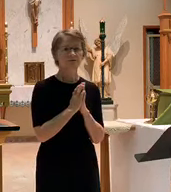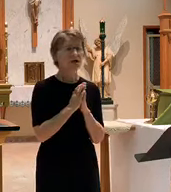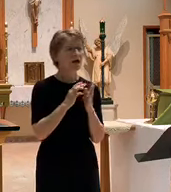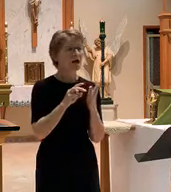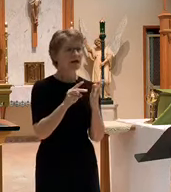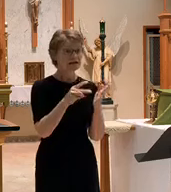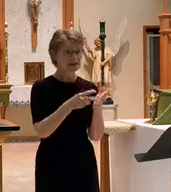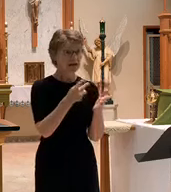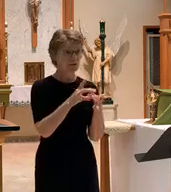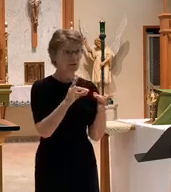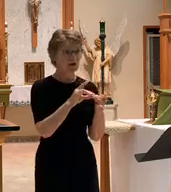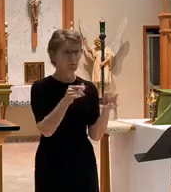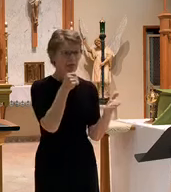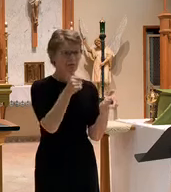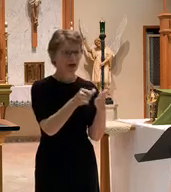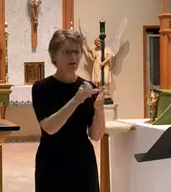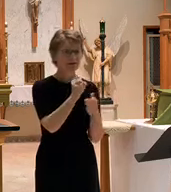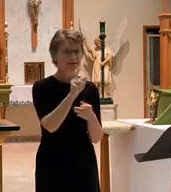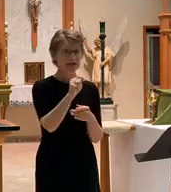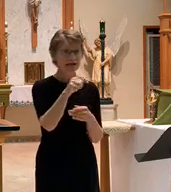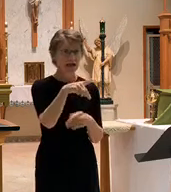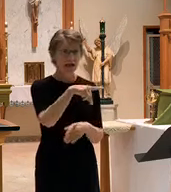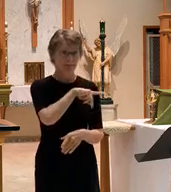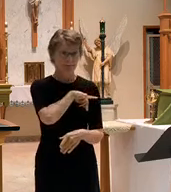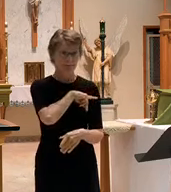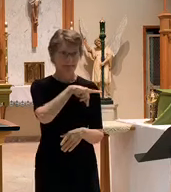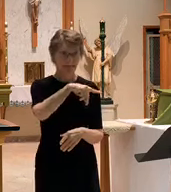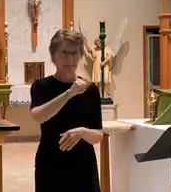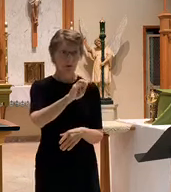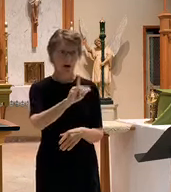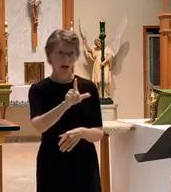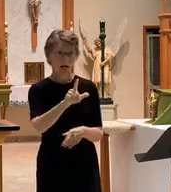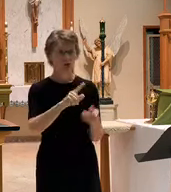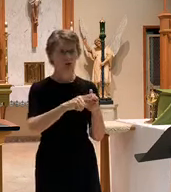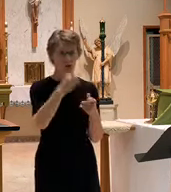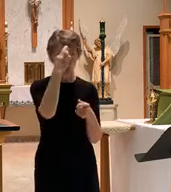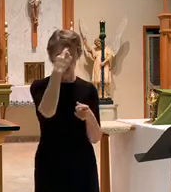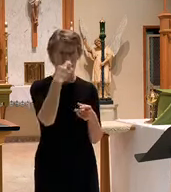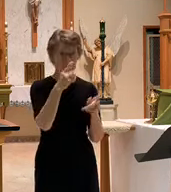A reading from the letter of St. Paul to the Romans.